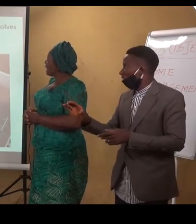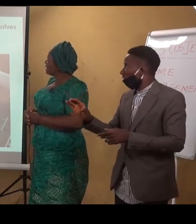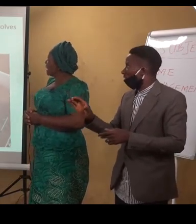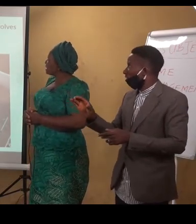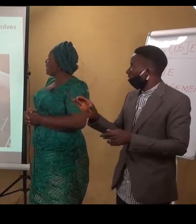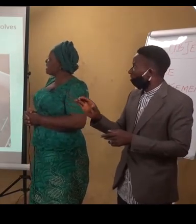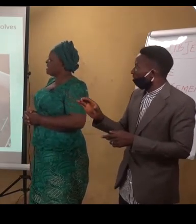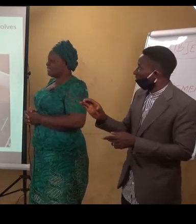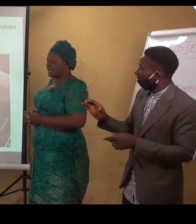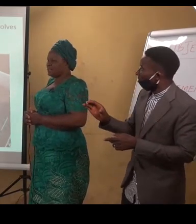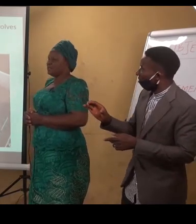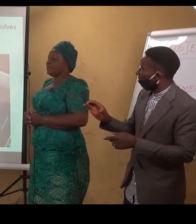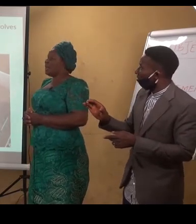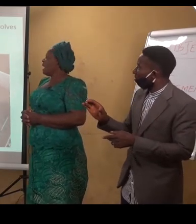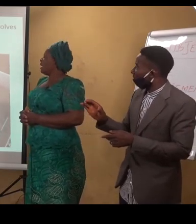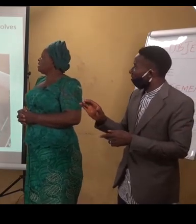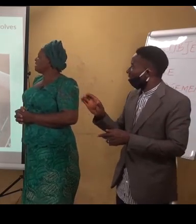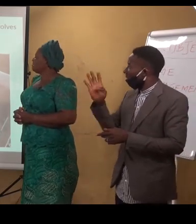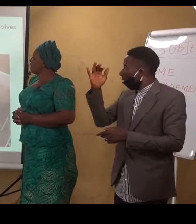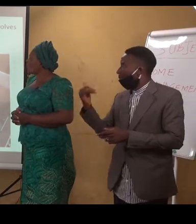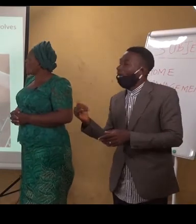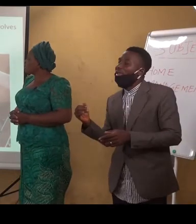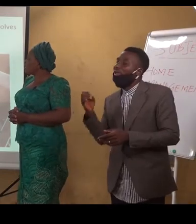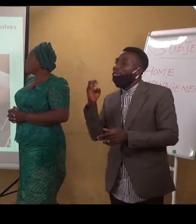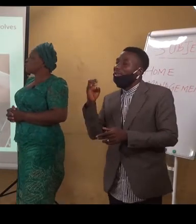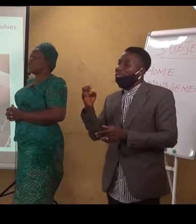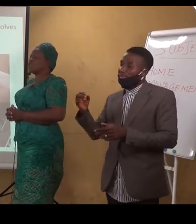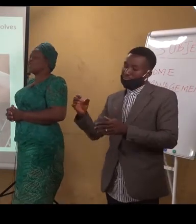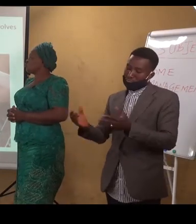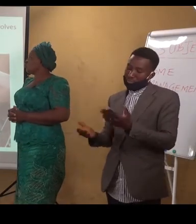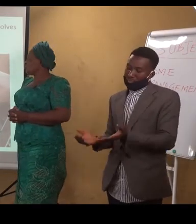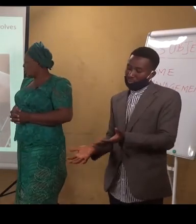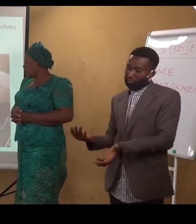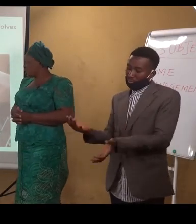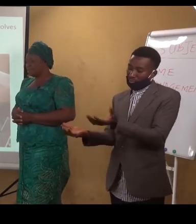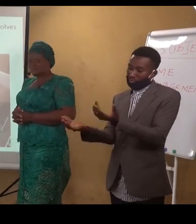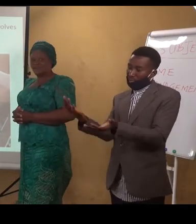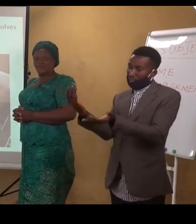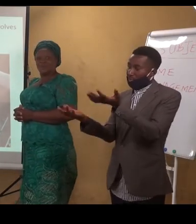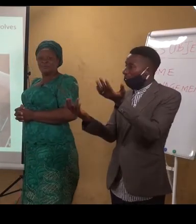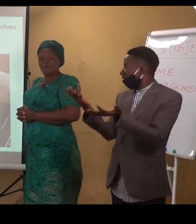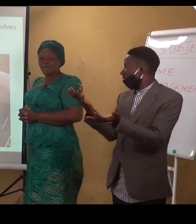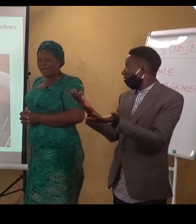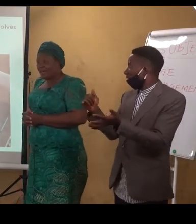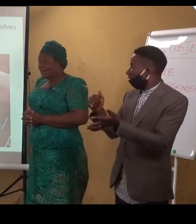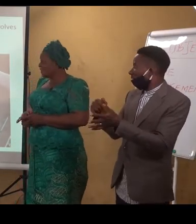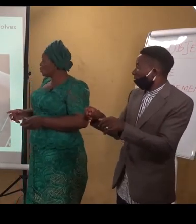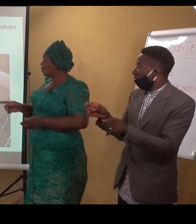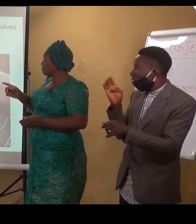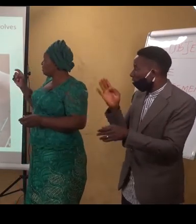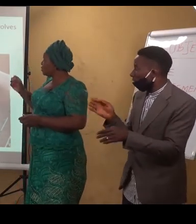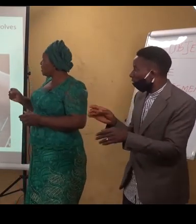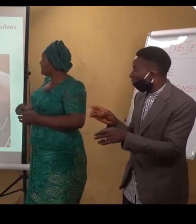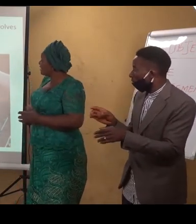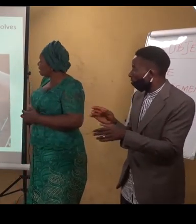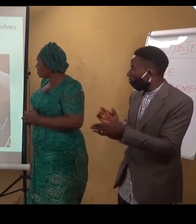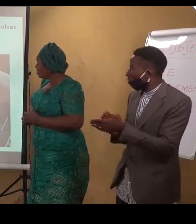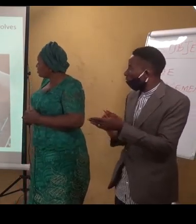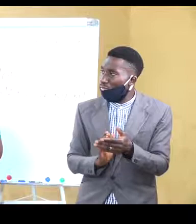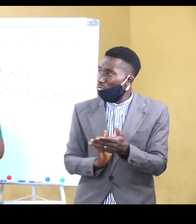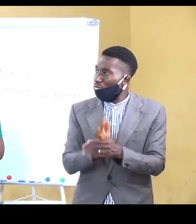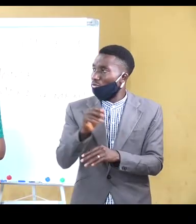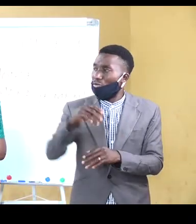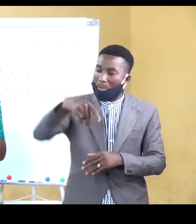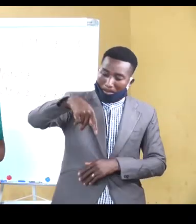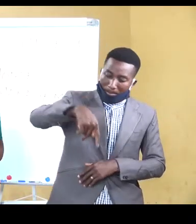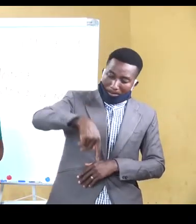Destruction of food enzymes by heating. And this method can be done in 2 ways. Number A is what?